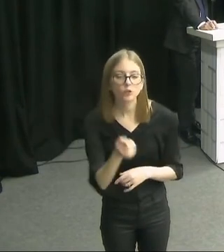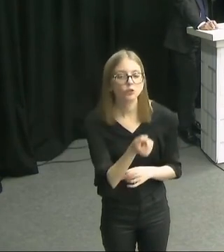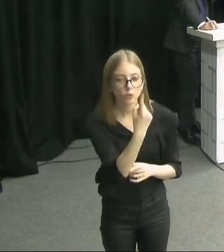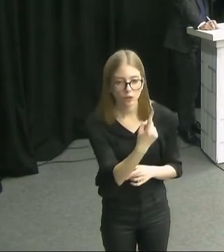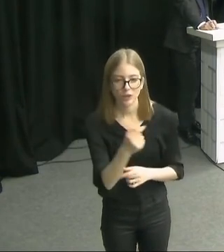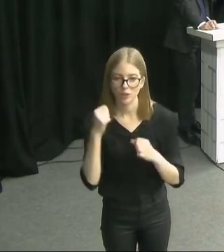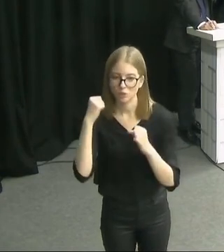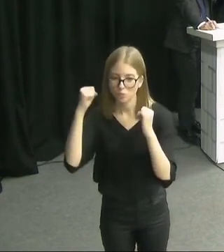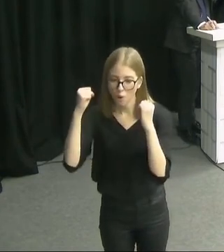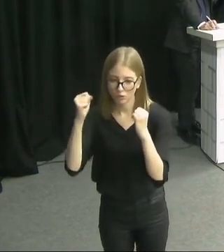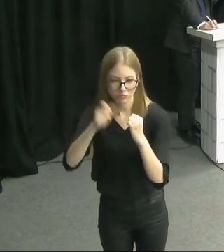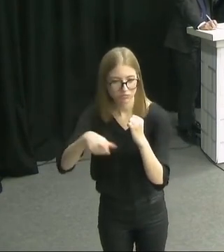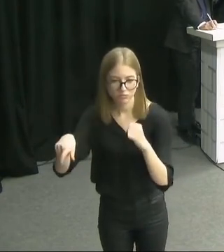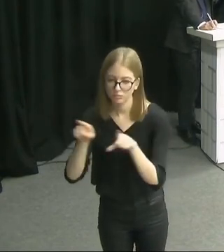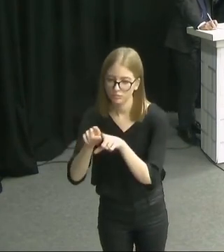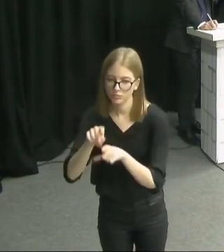only scientists